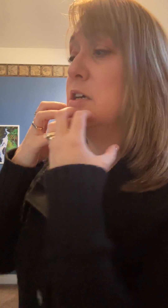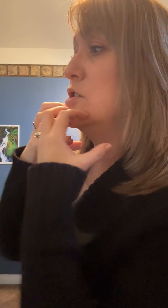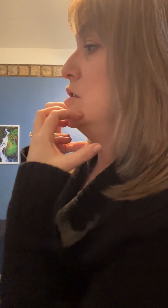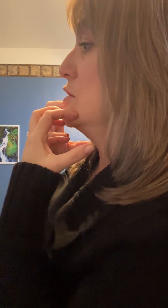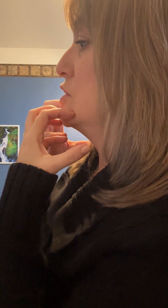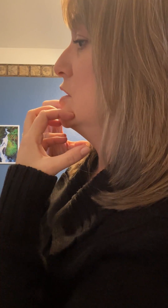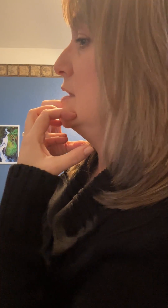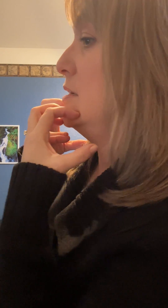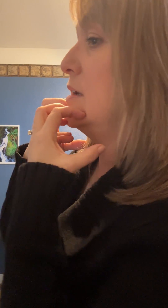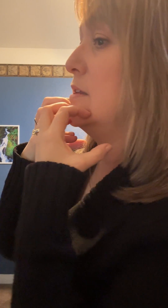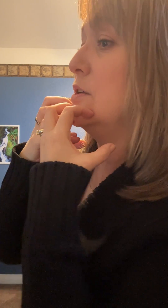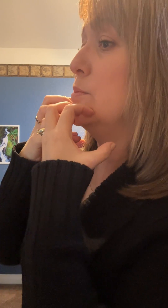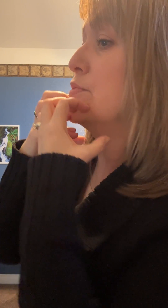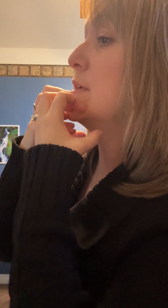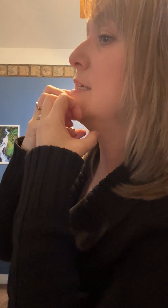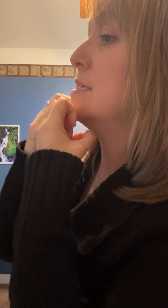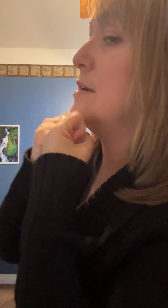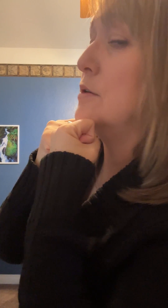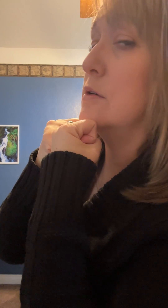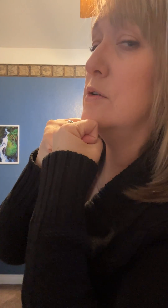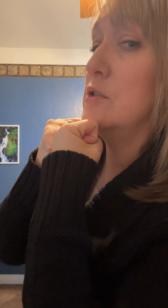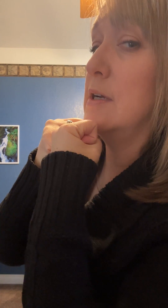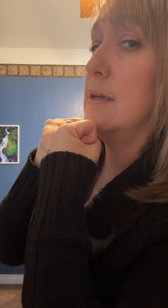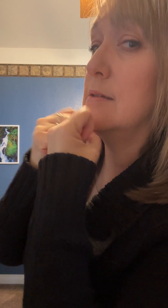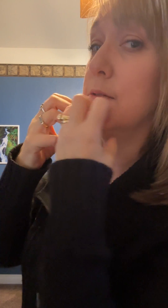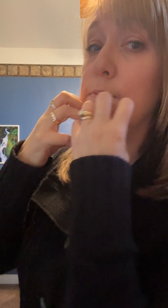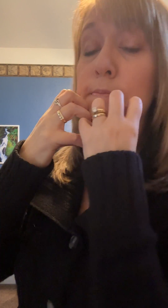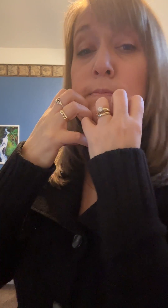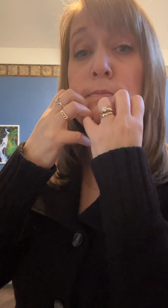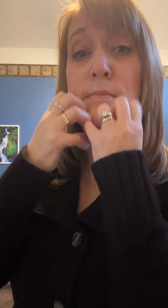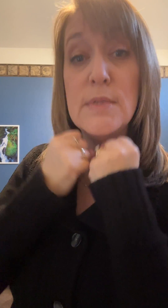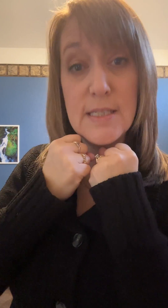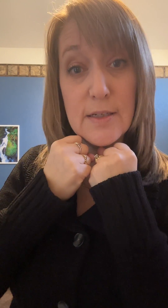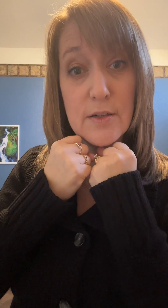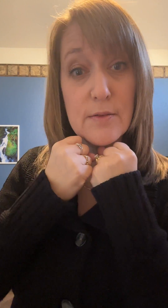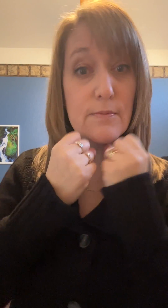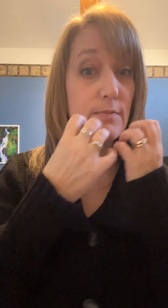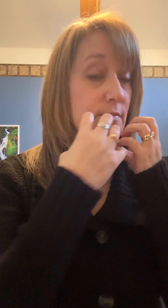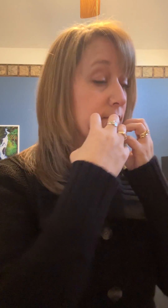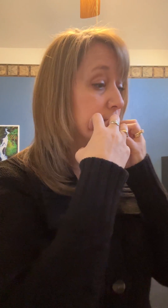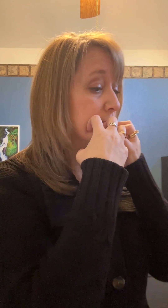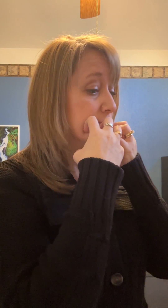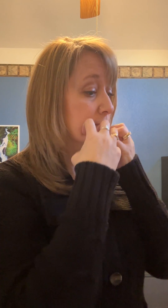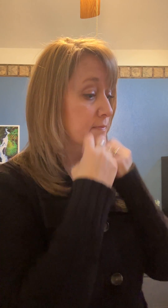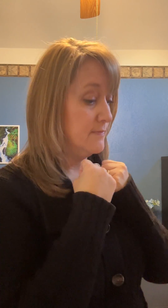touching your chin, and then you bring it down and close your hands. Dear.